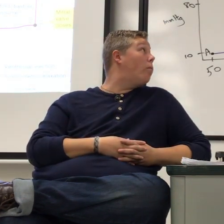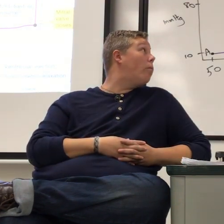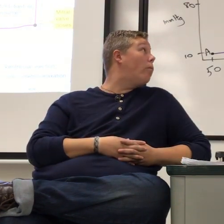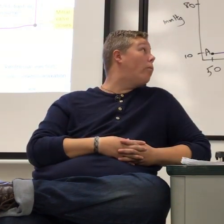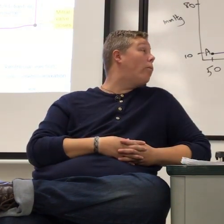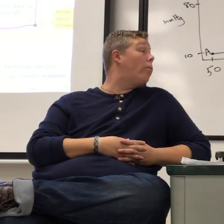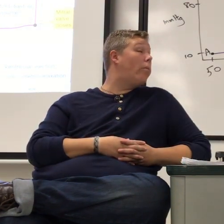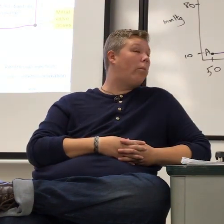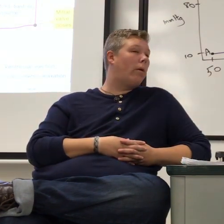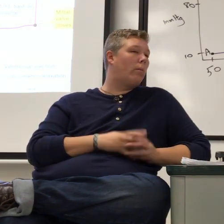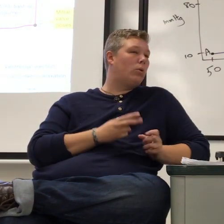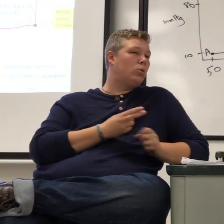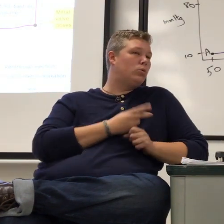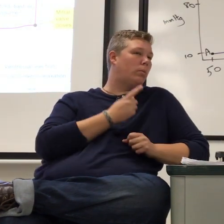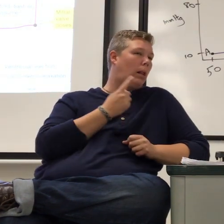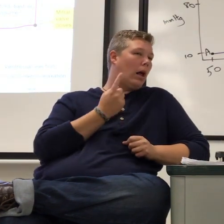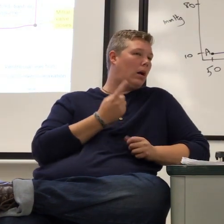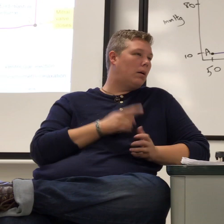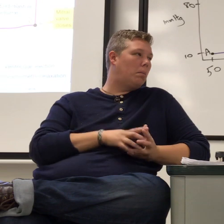Use black.